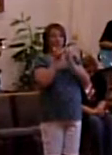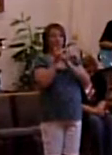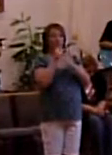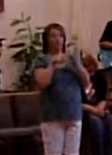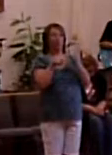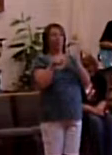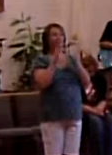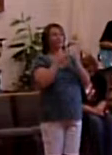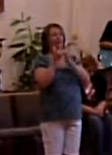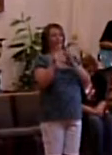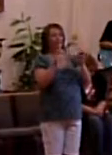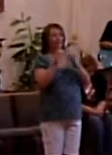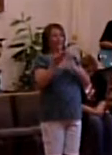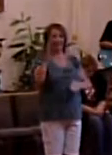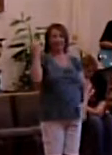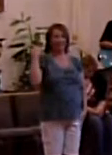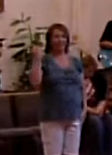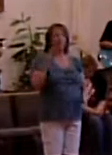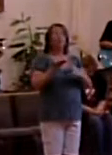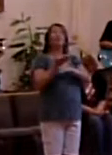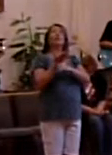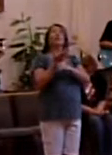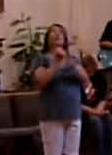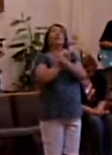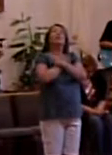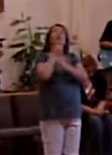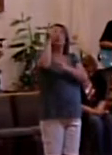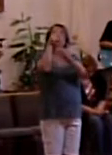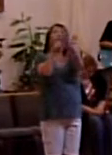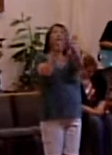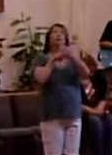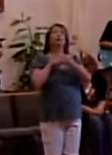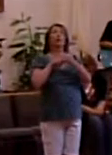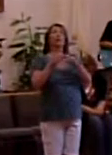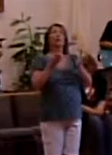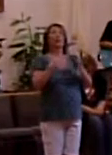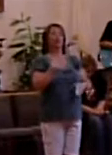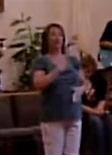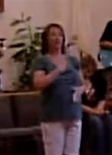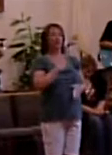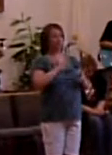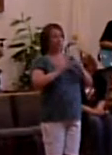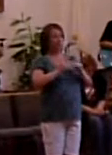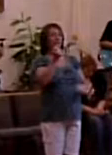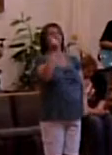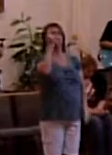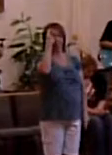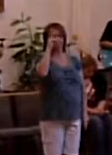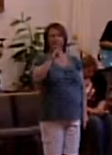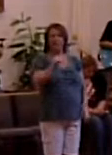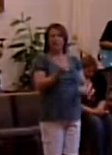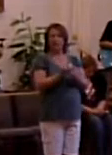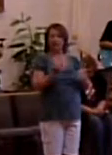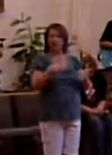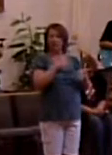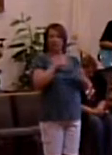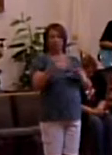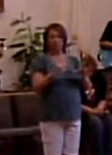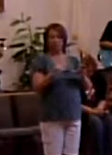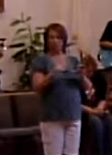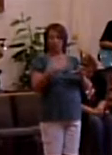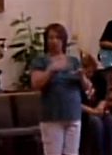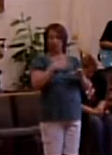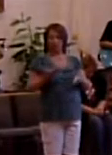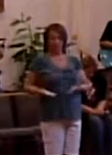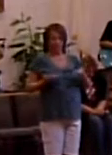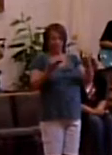Lord, through the love that you showed us, just let us be a people who grasp onto that in all that we do. And as we come now, Lord, to bring our